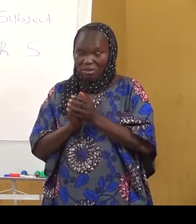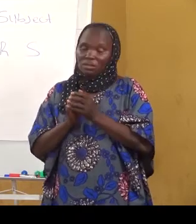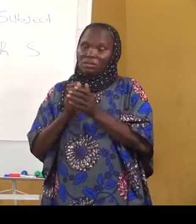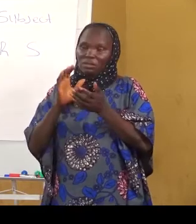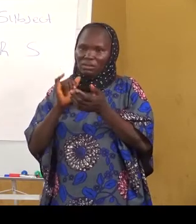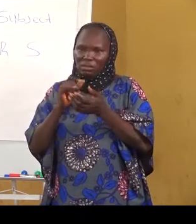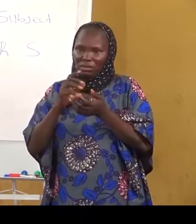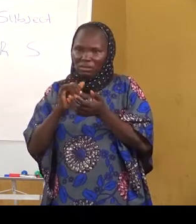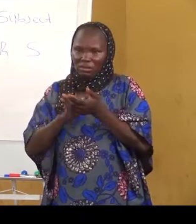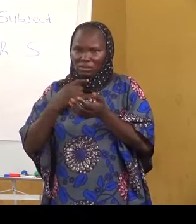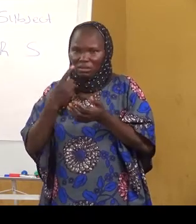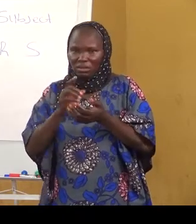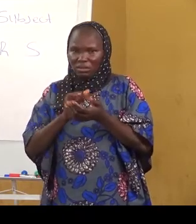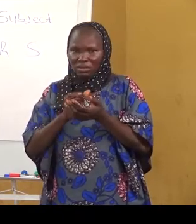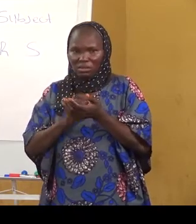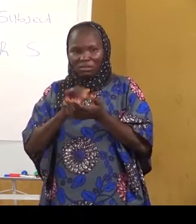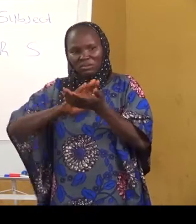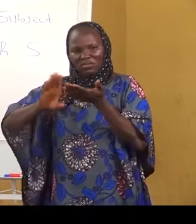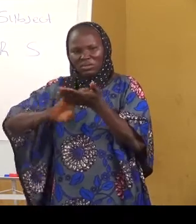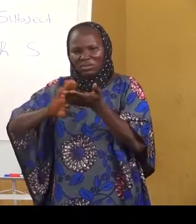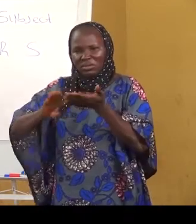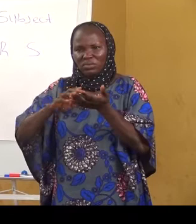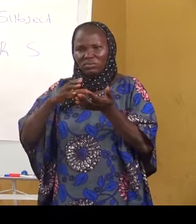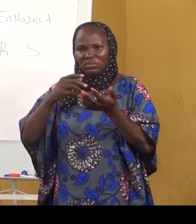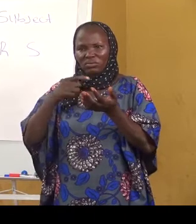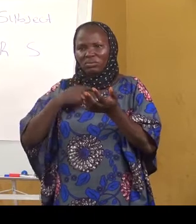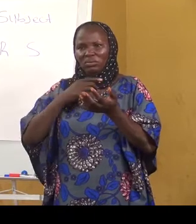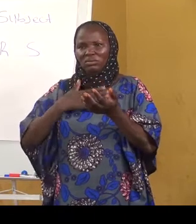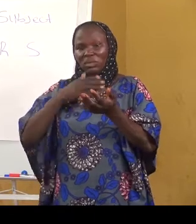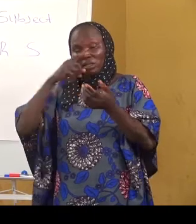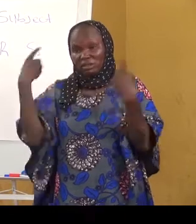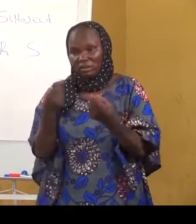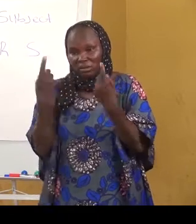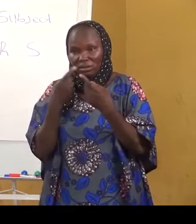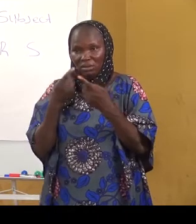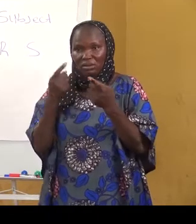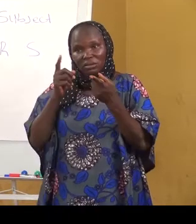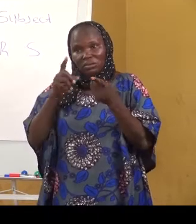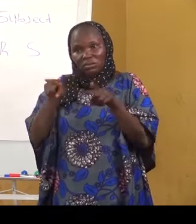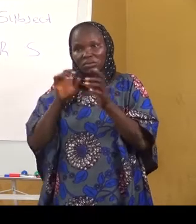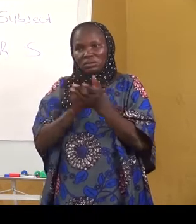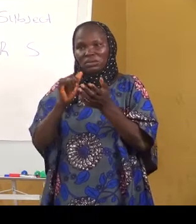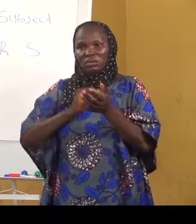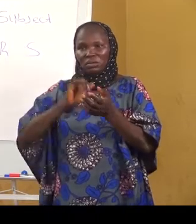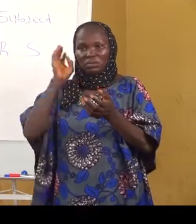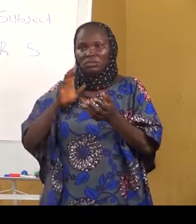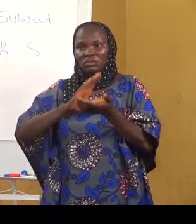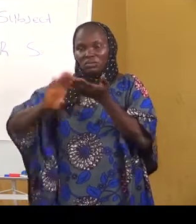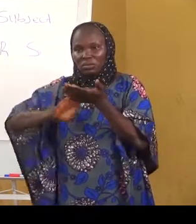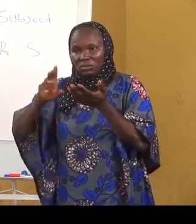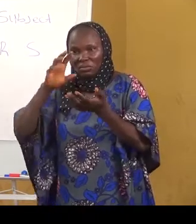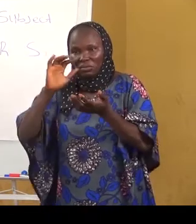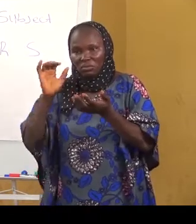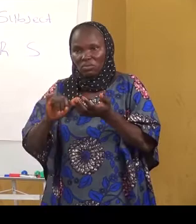forgiven others who have sinned against me." That means if you refuse to forgive others, you are not going to